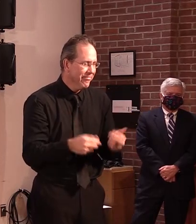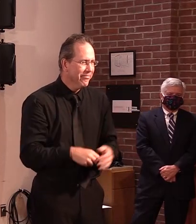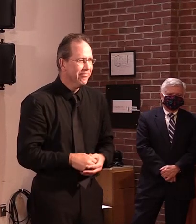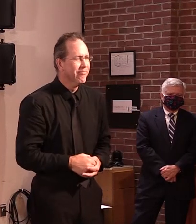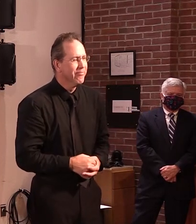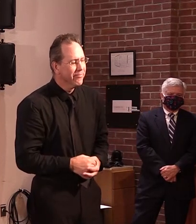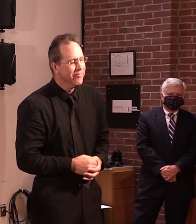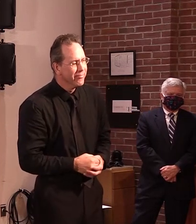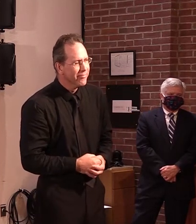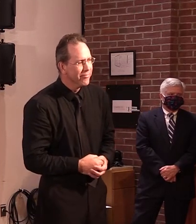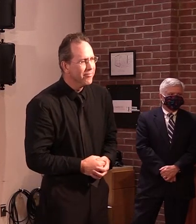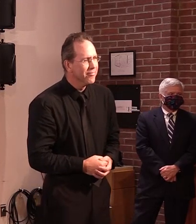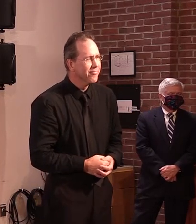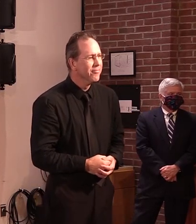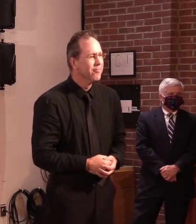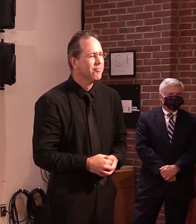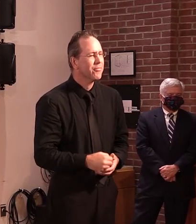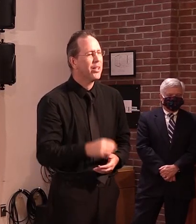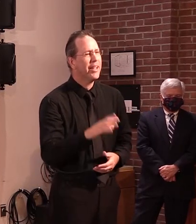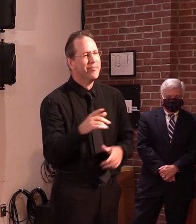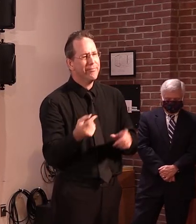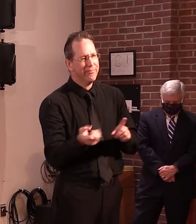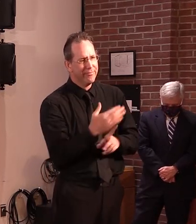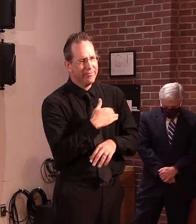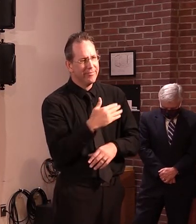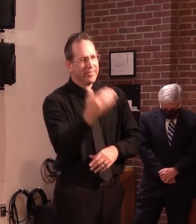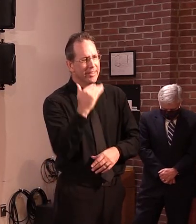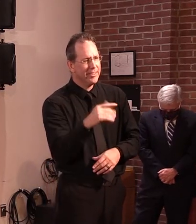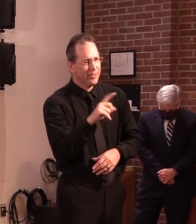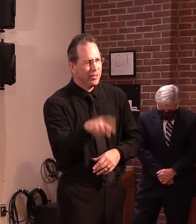Ross, NBC5.